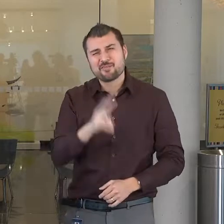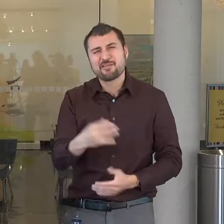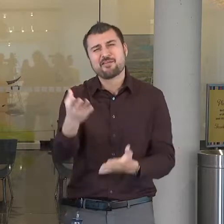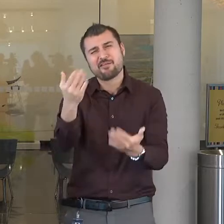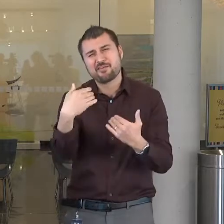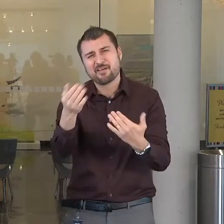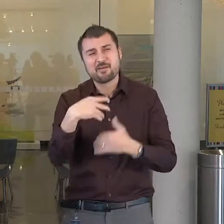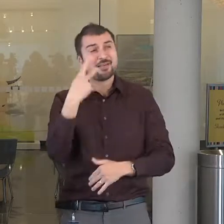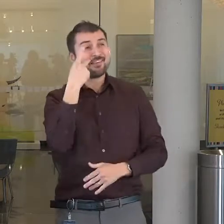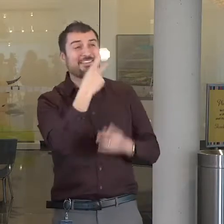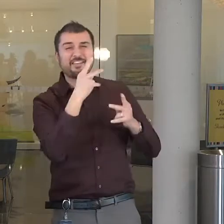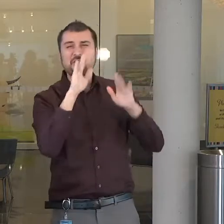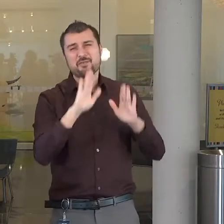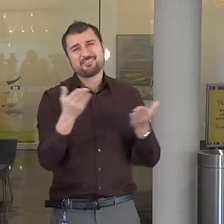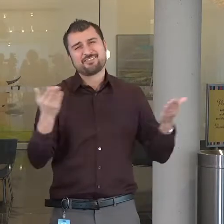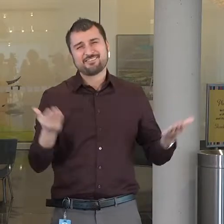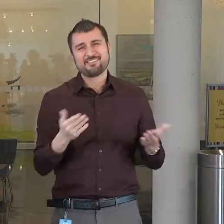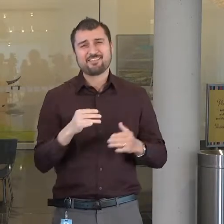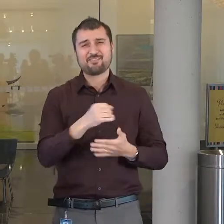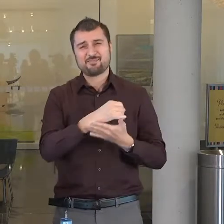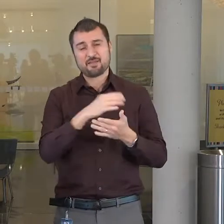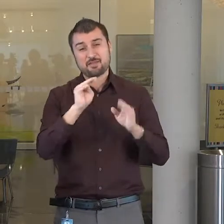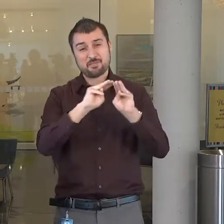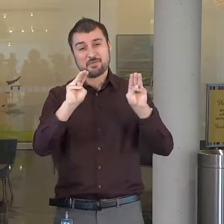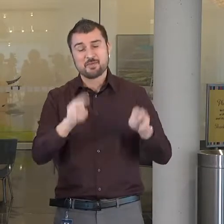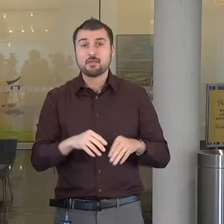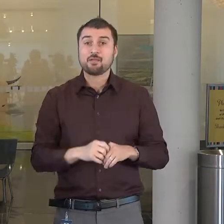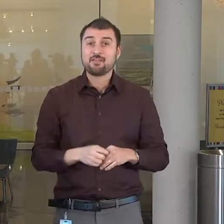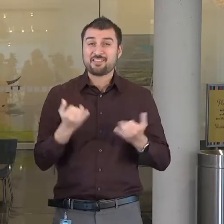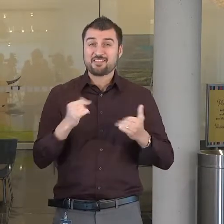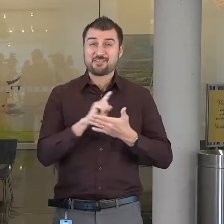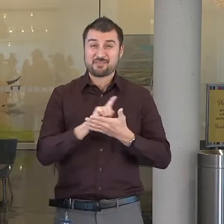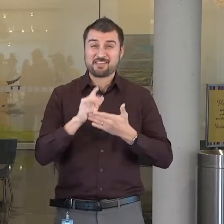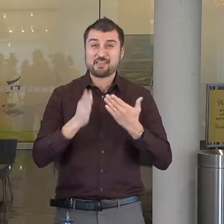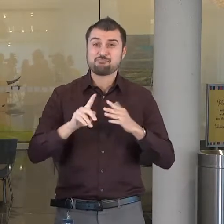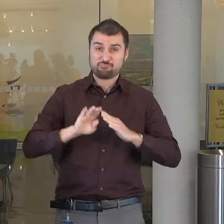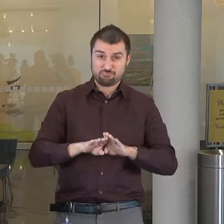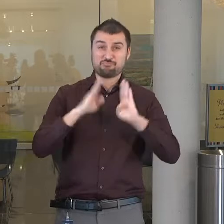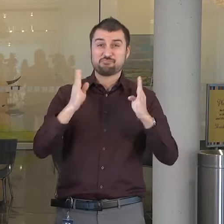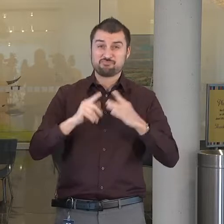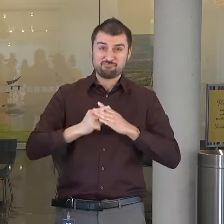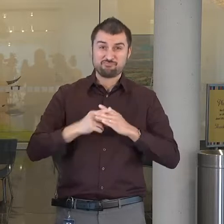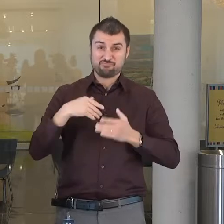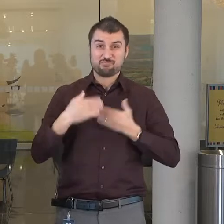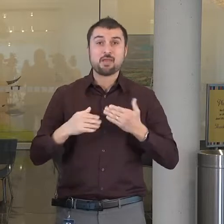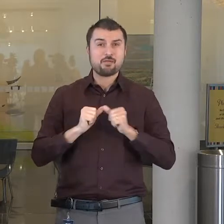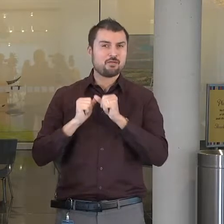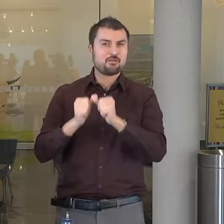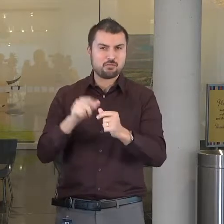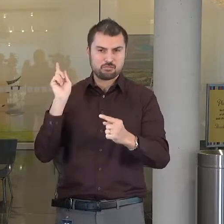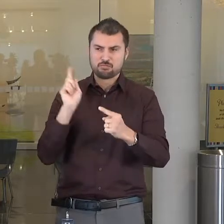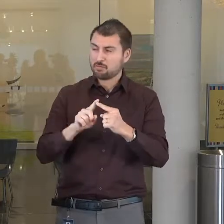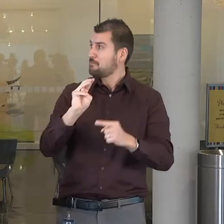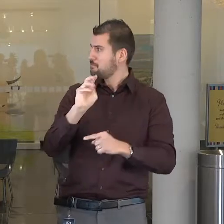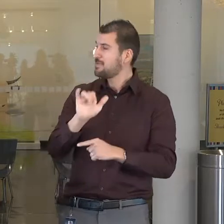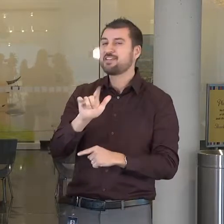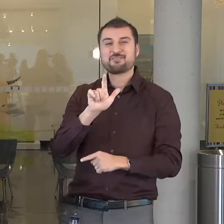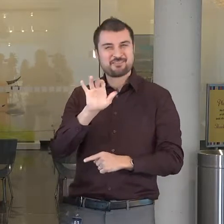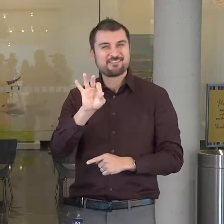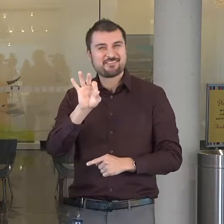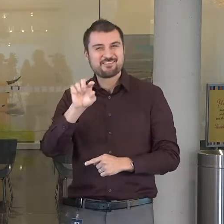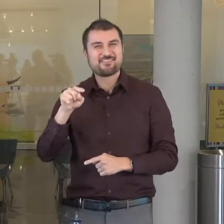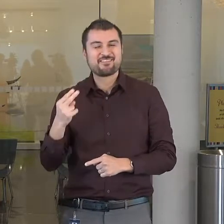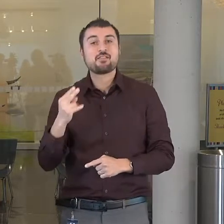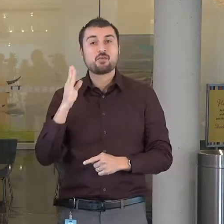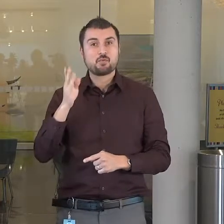these wonders at the museum. This is, it opens this weekend and it continues until May 29th. So long